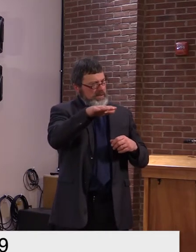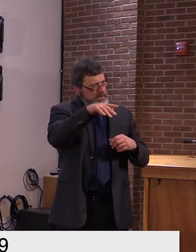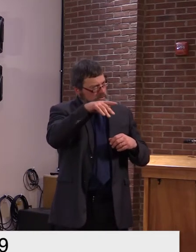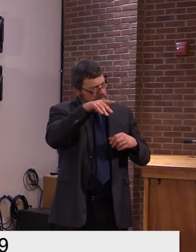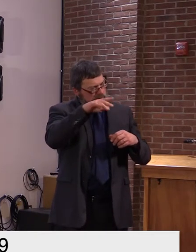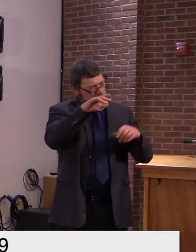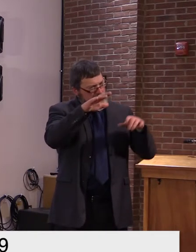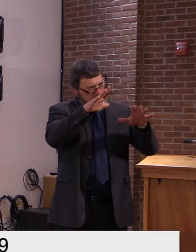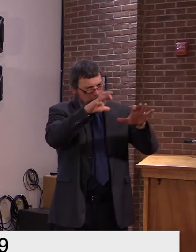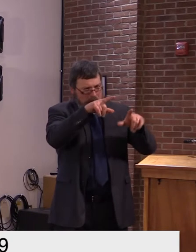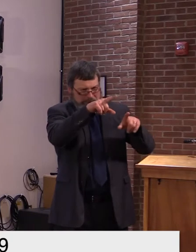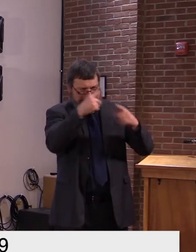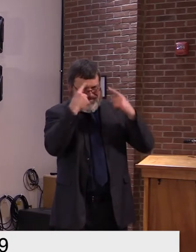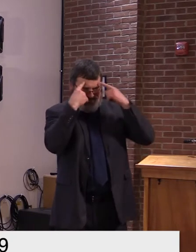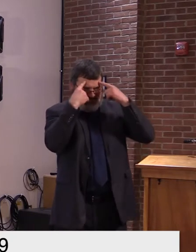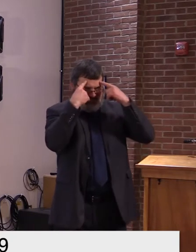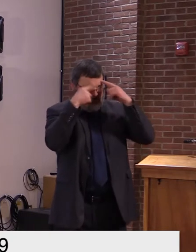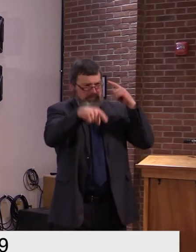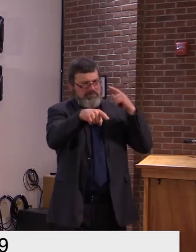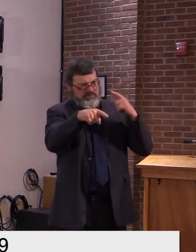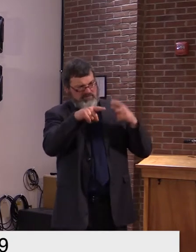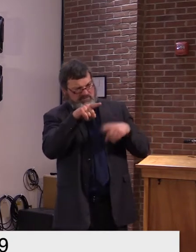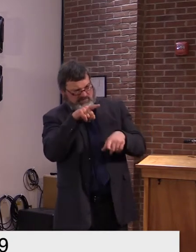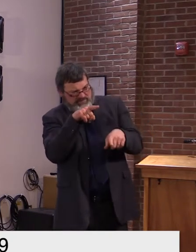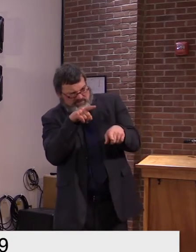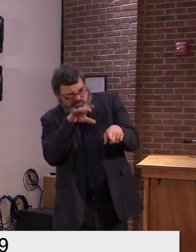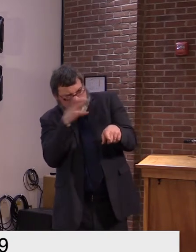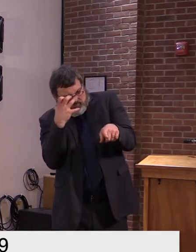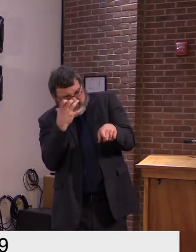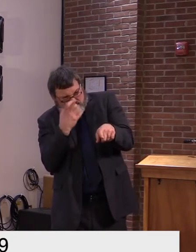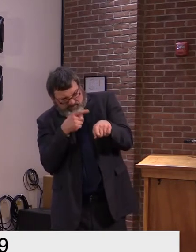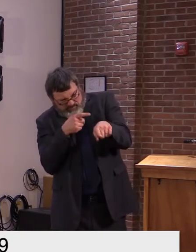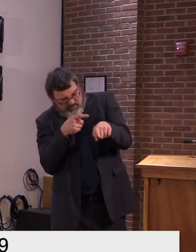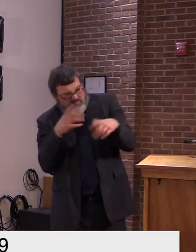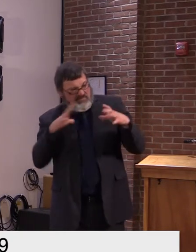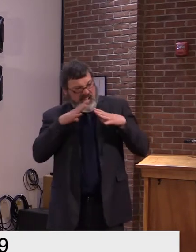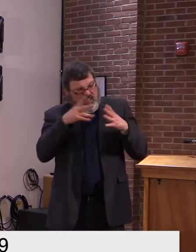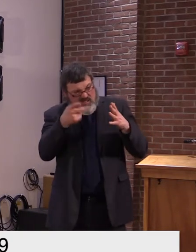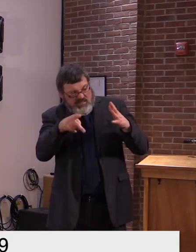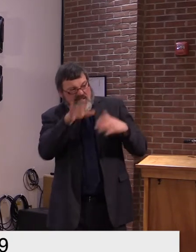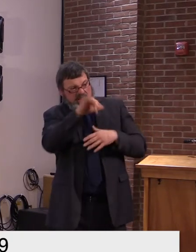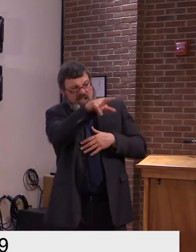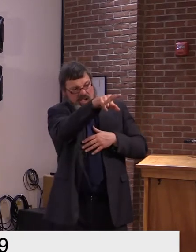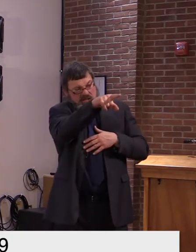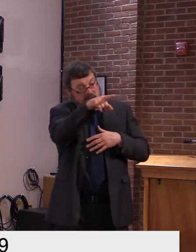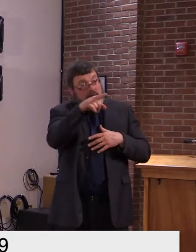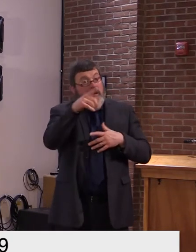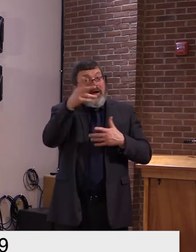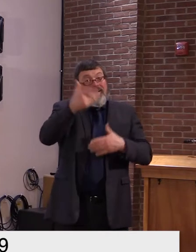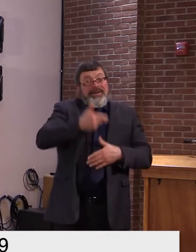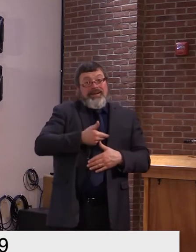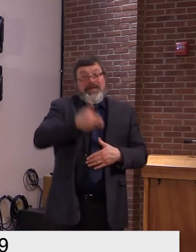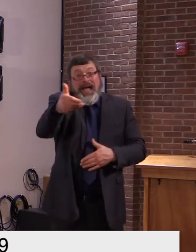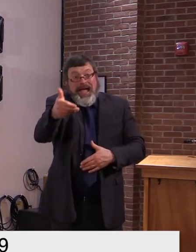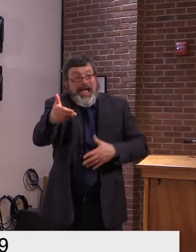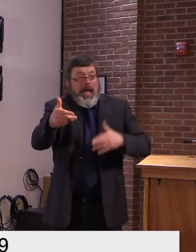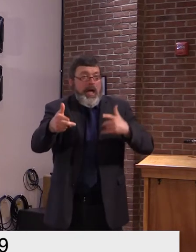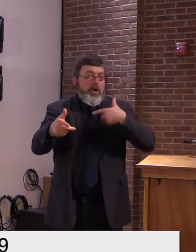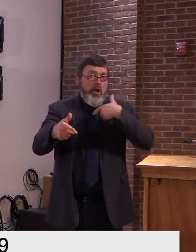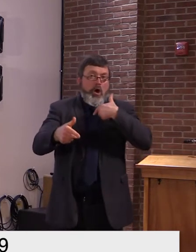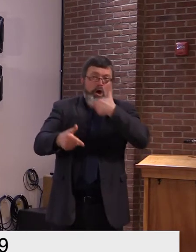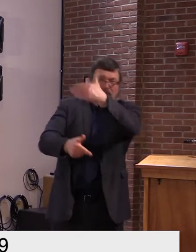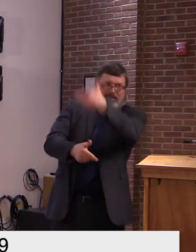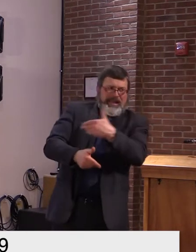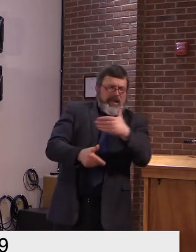now. In just the same way, our youth will benefit from time spent in the outdoors, pursuing the winter sports they